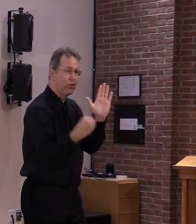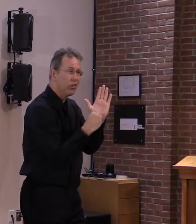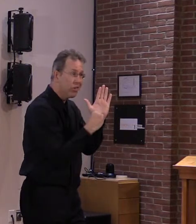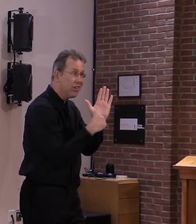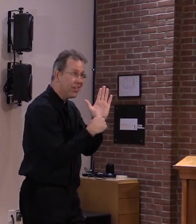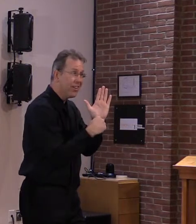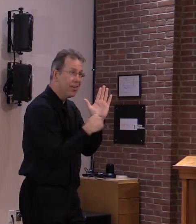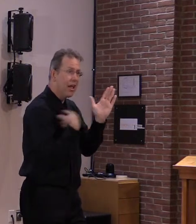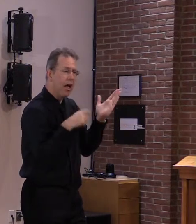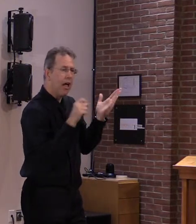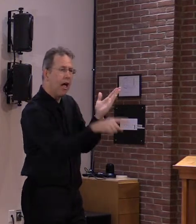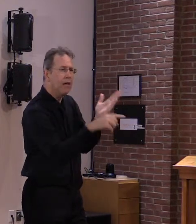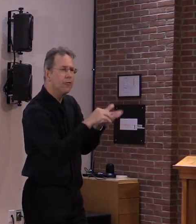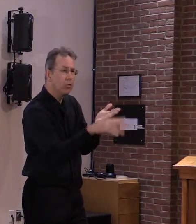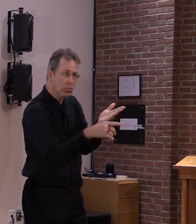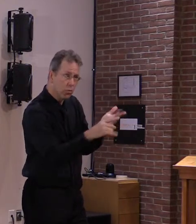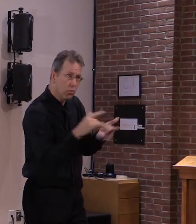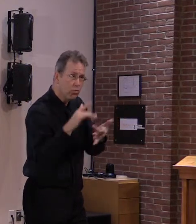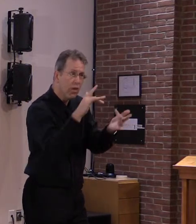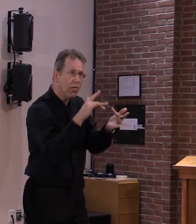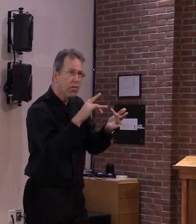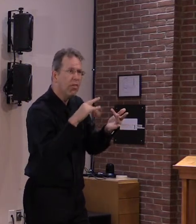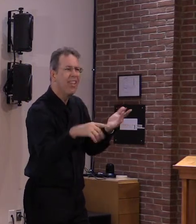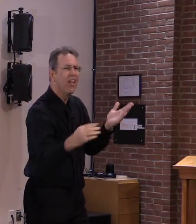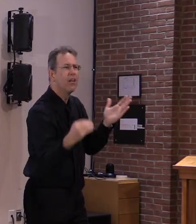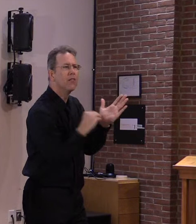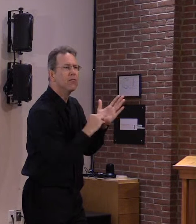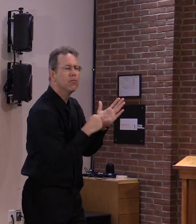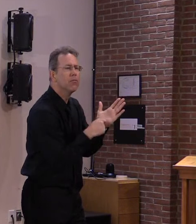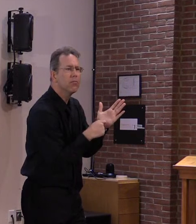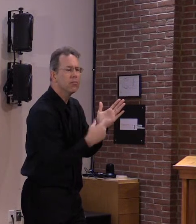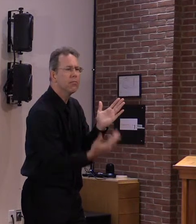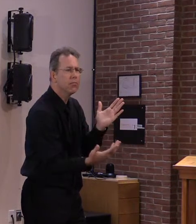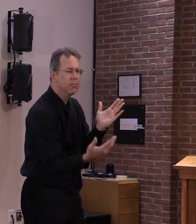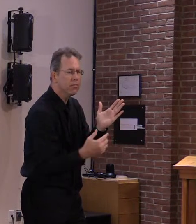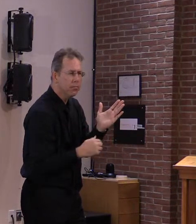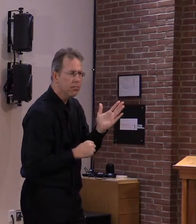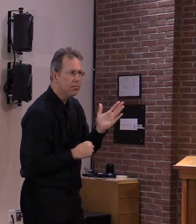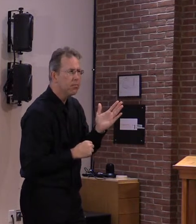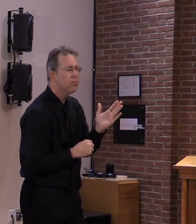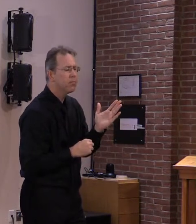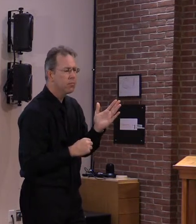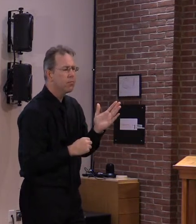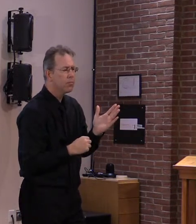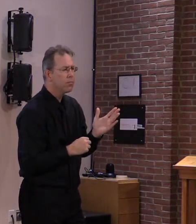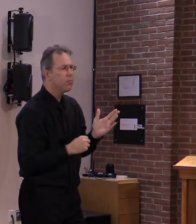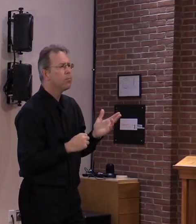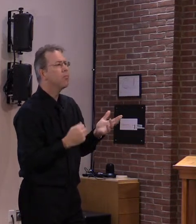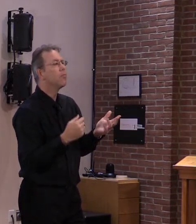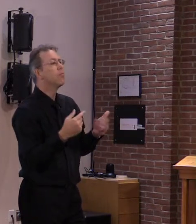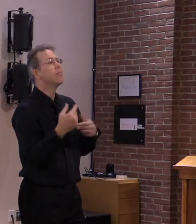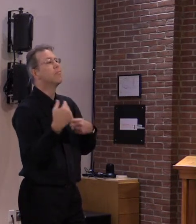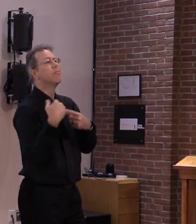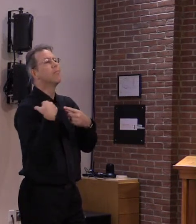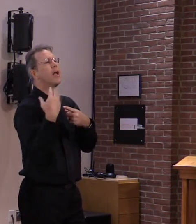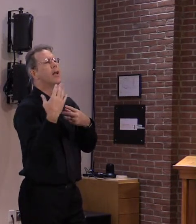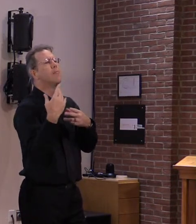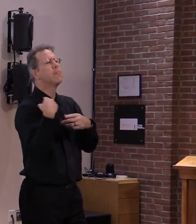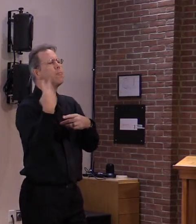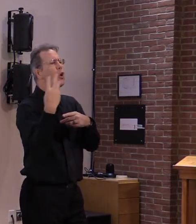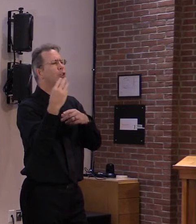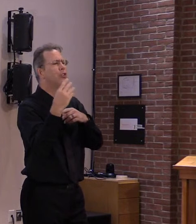exposure did test positive, that test occurring on Monday the 23rd with the results